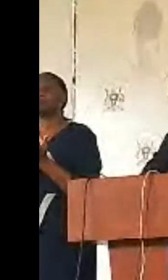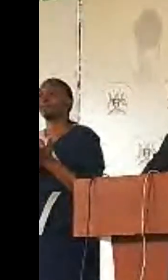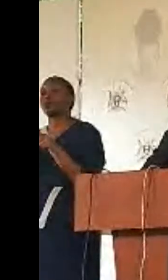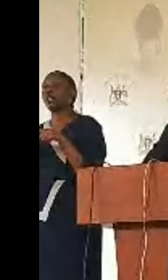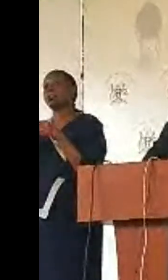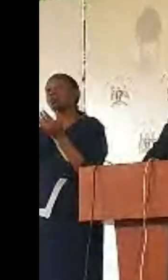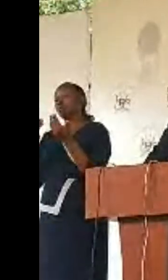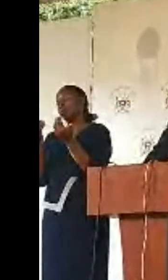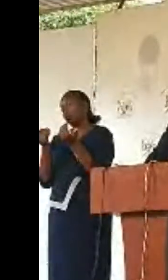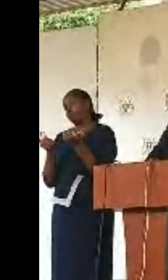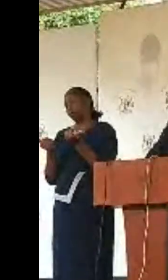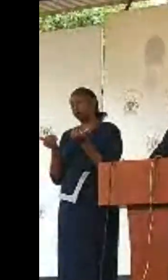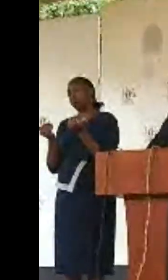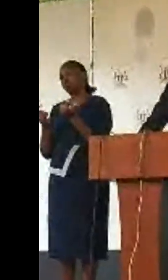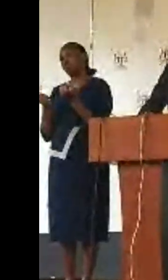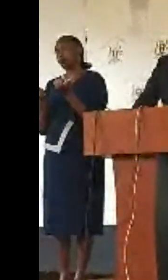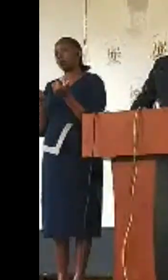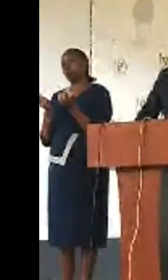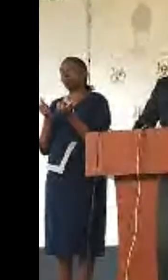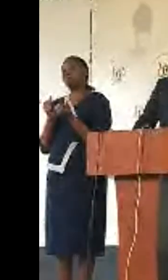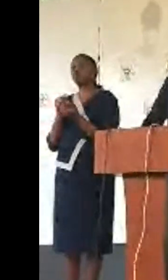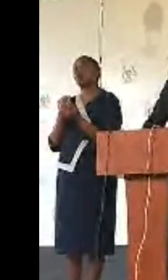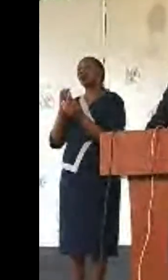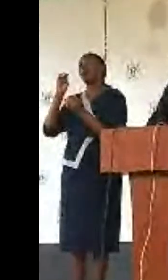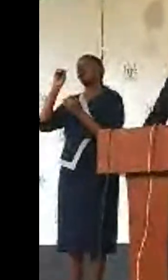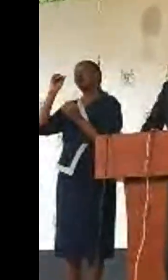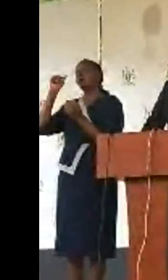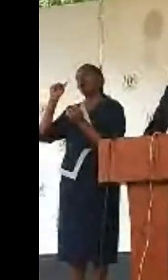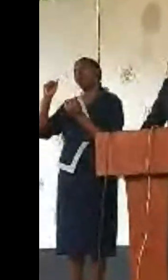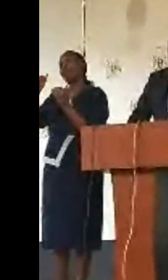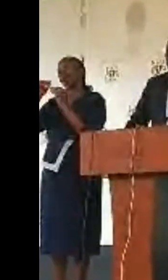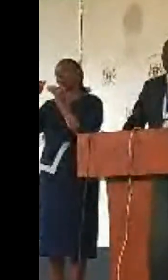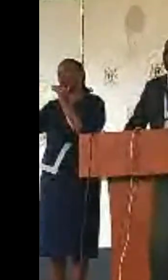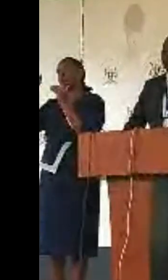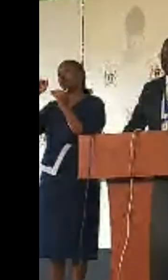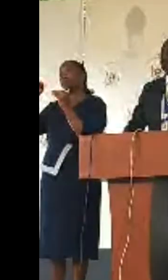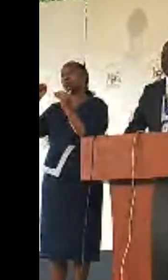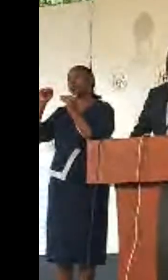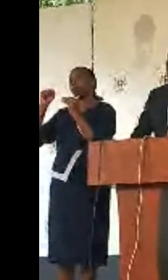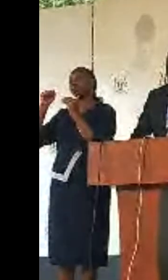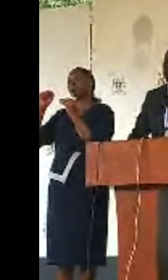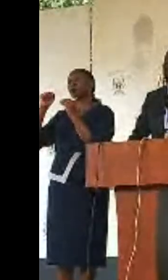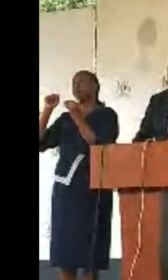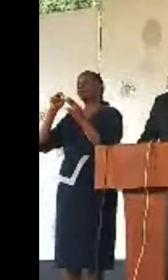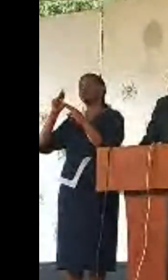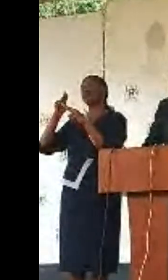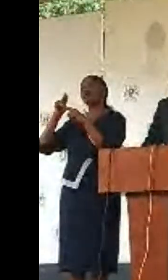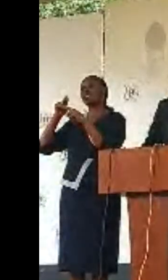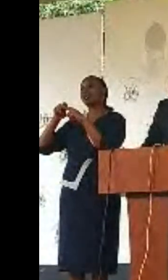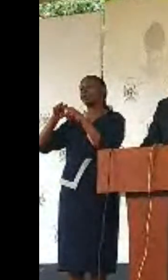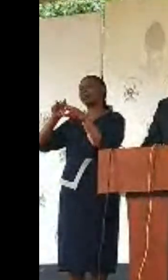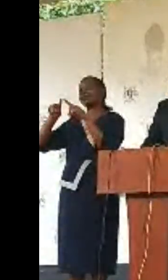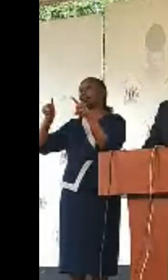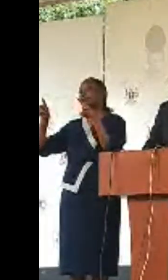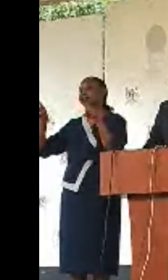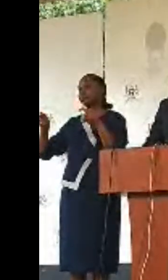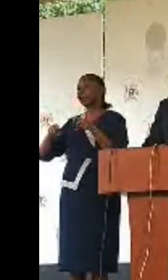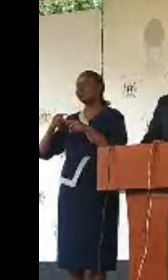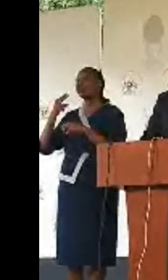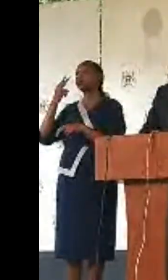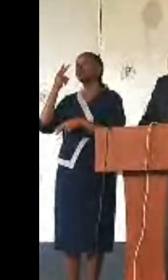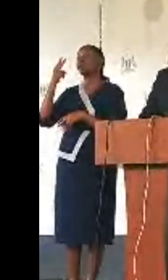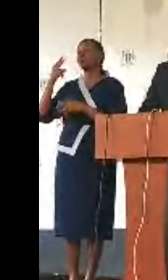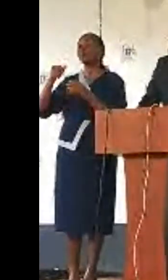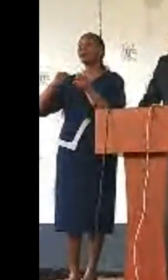And we expect that the UACE candidates would have pursued this course for at least 2 years for the campus